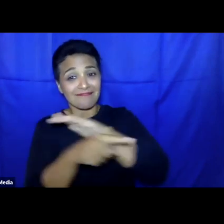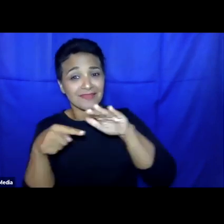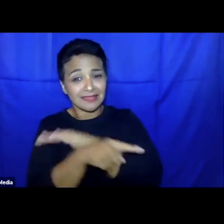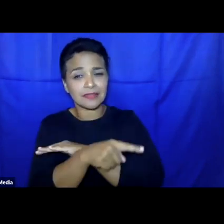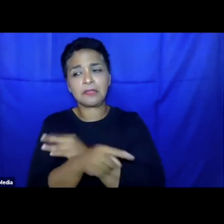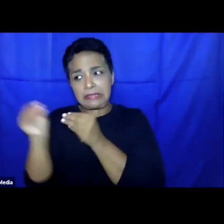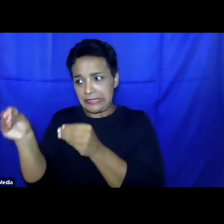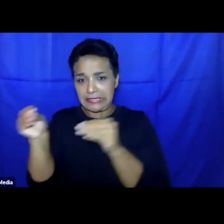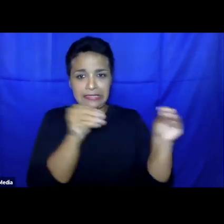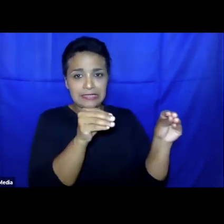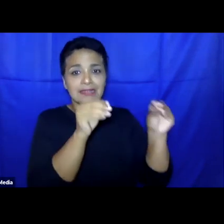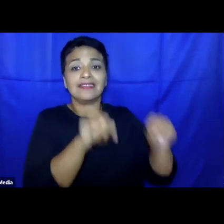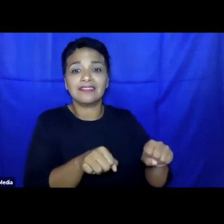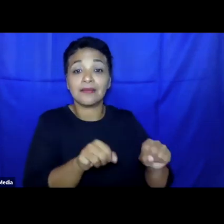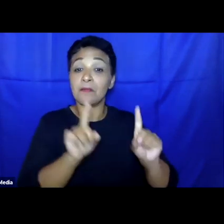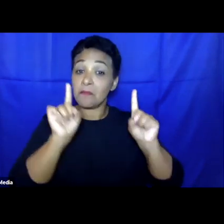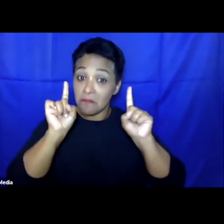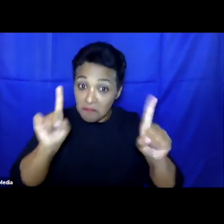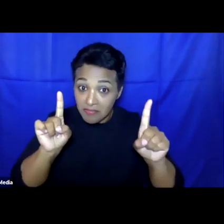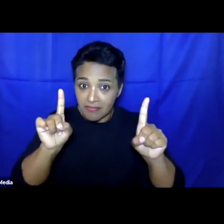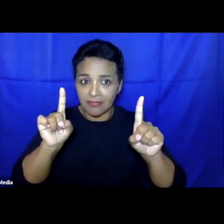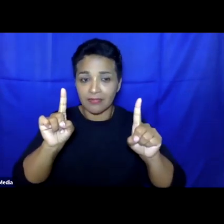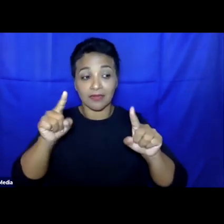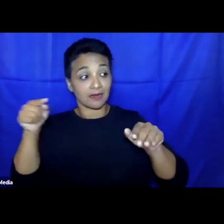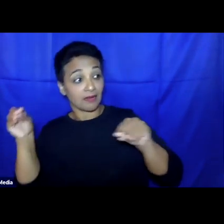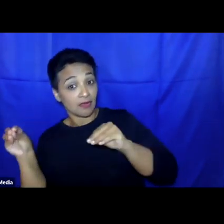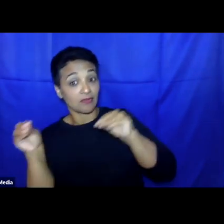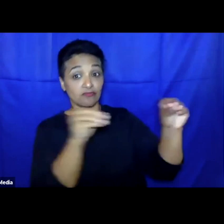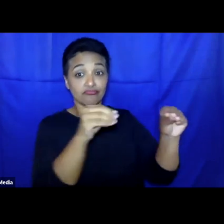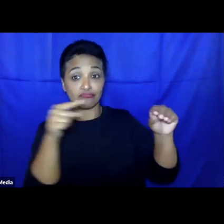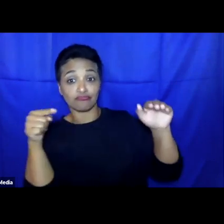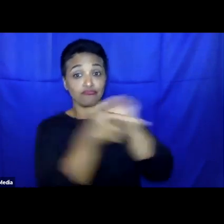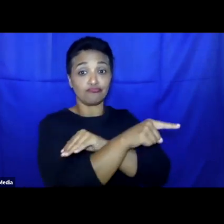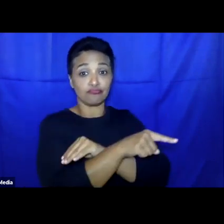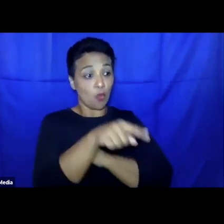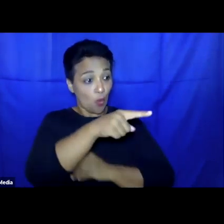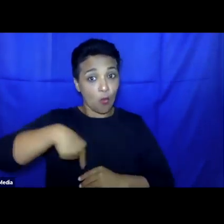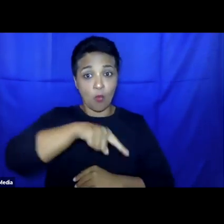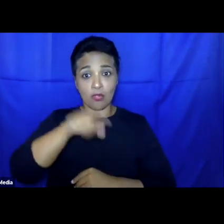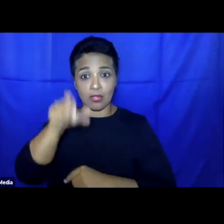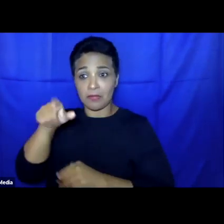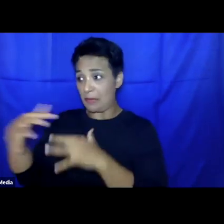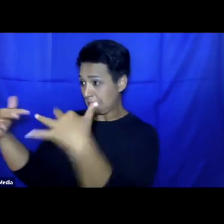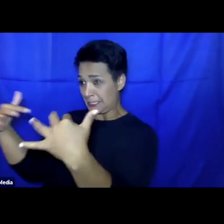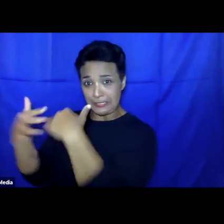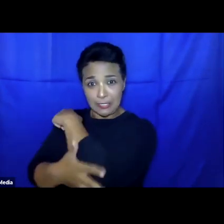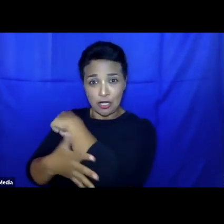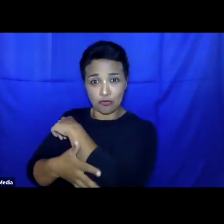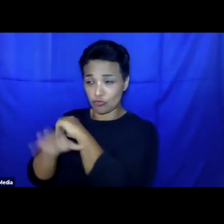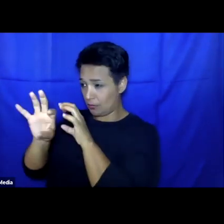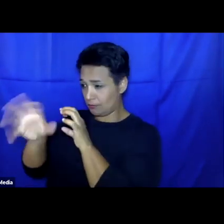but it is not, sufficient to all. All people cannot be resettled. No one